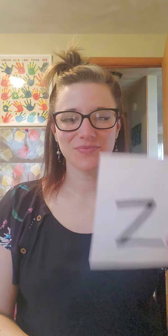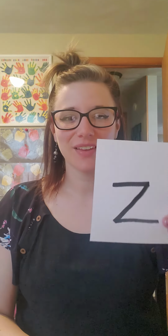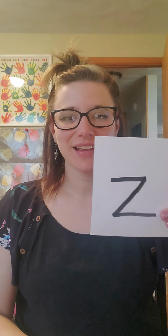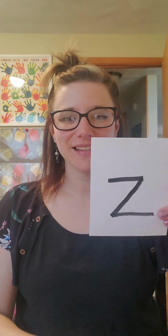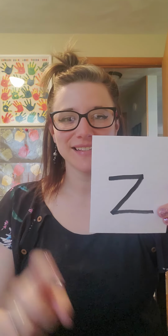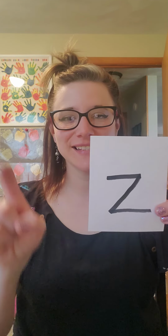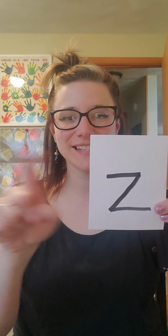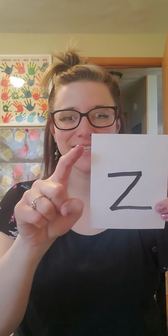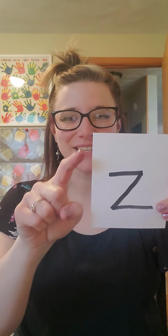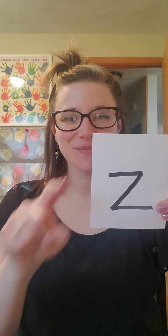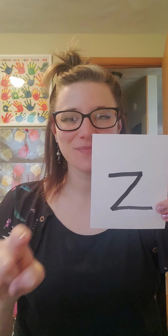Z.